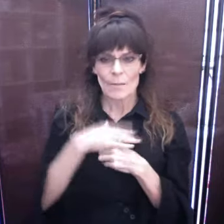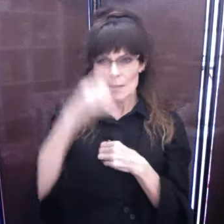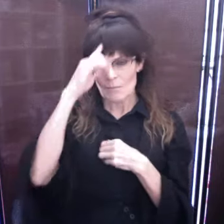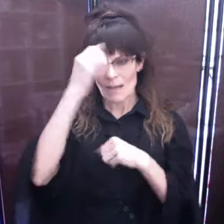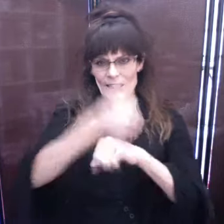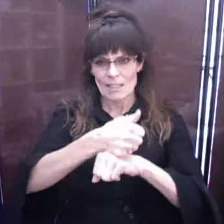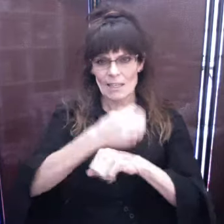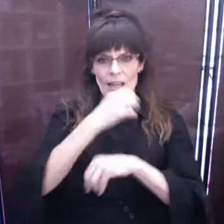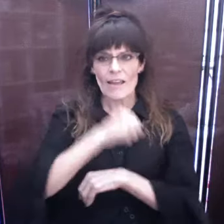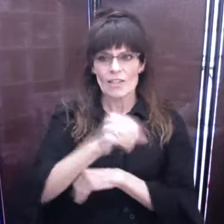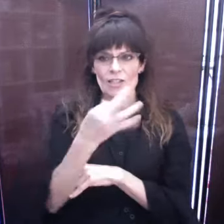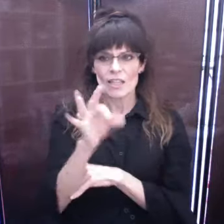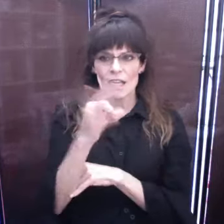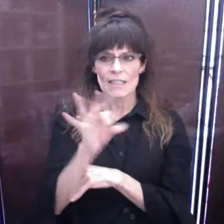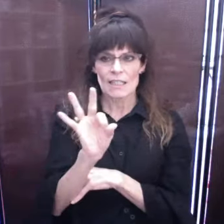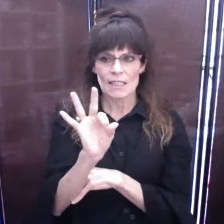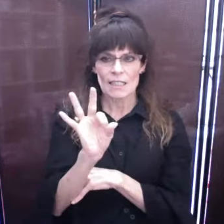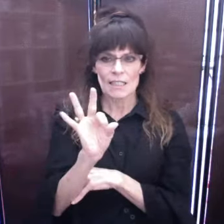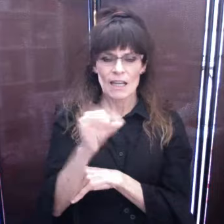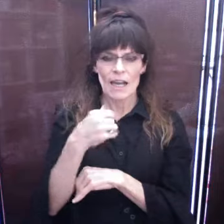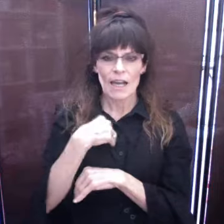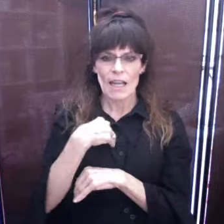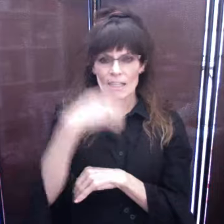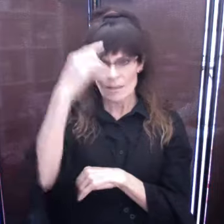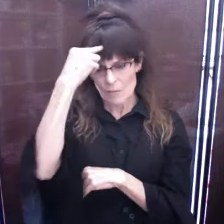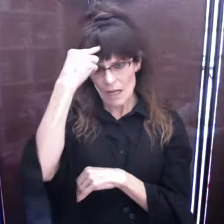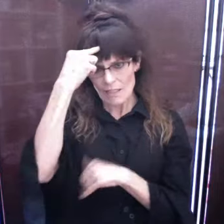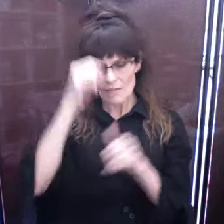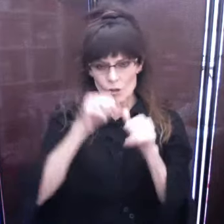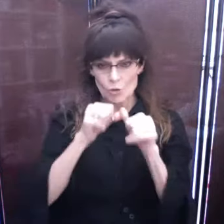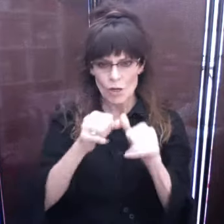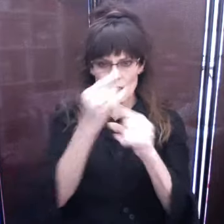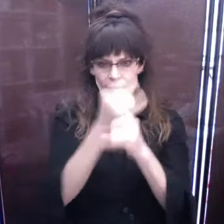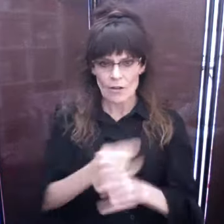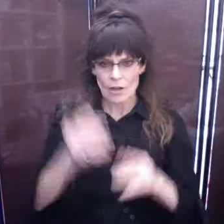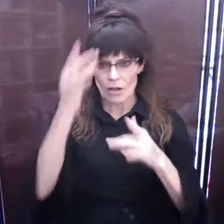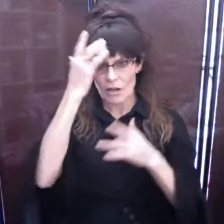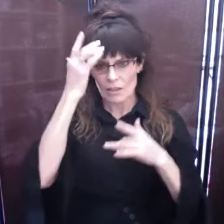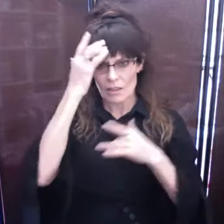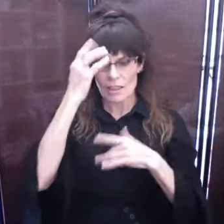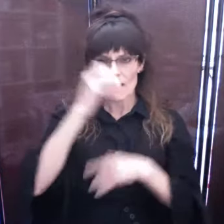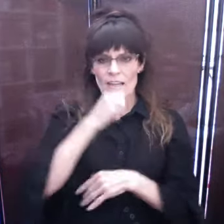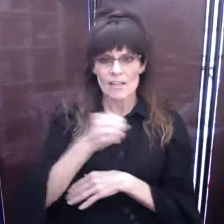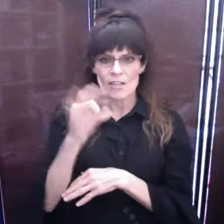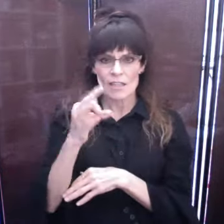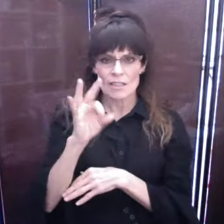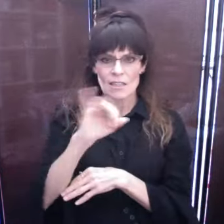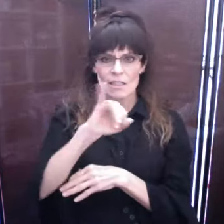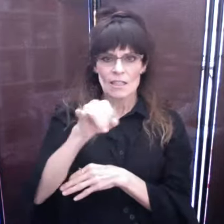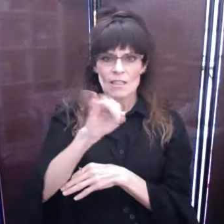19 years old. I had the mind of a chronic alcoholic at 19 years old. Jeff, you could put up whatever fence you want